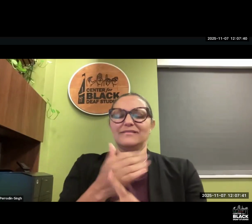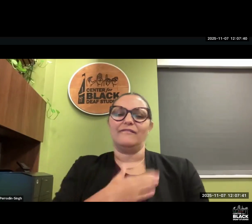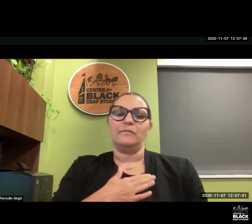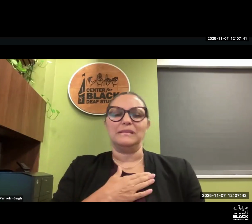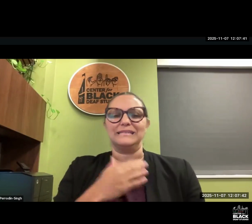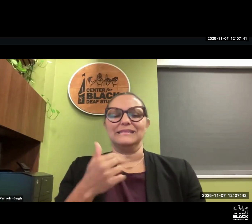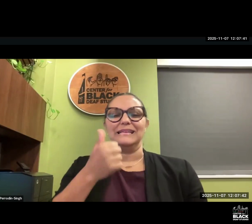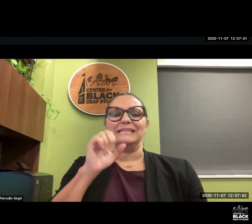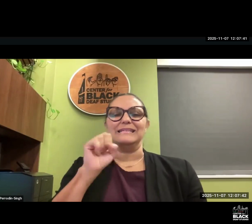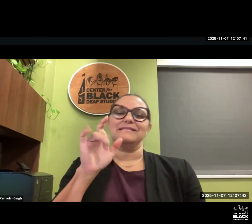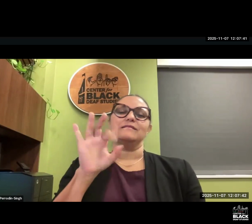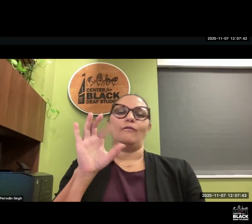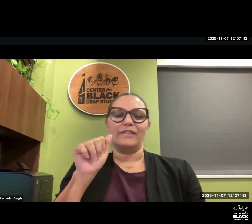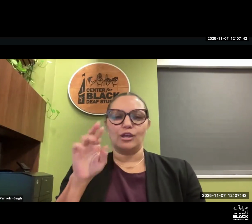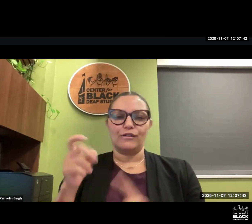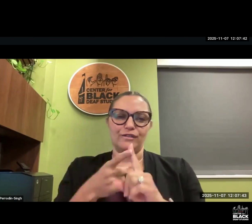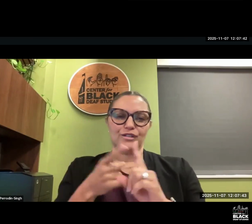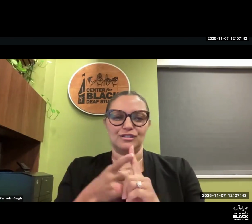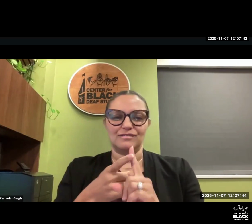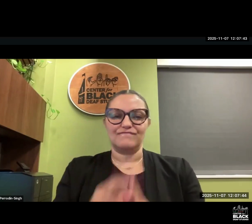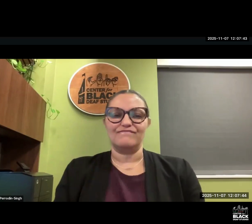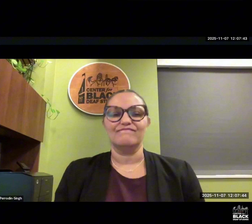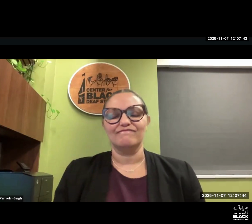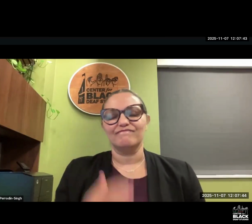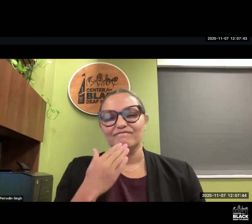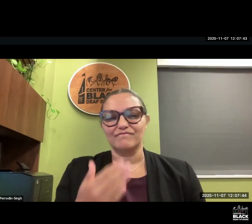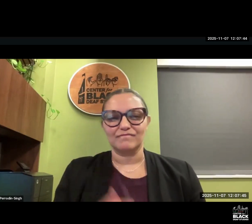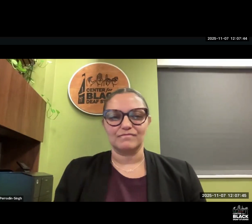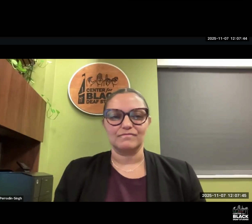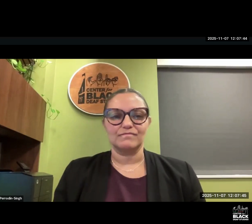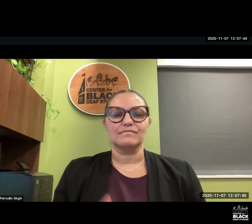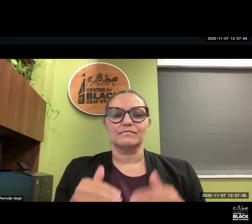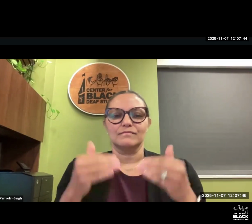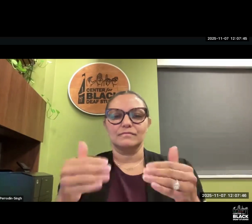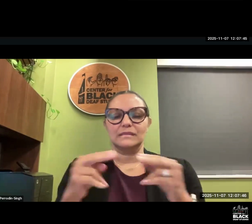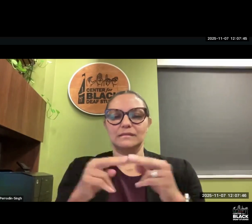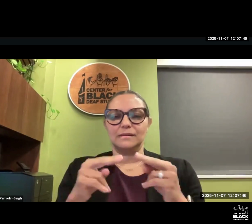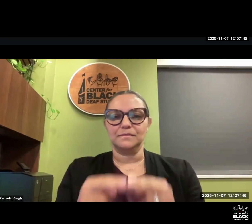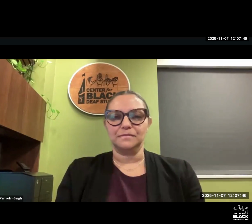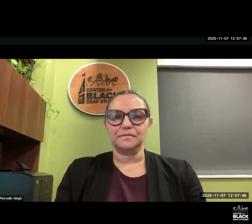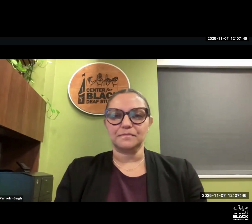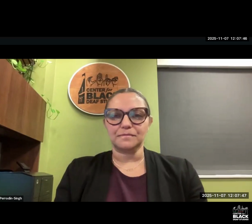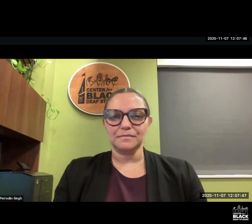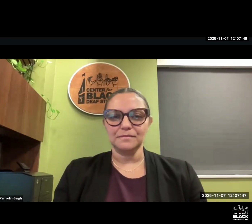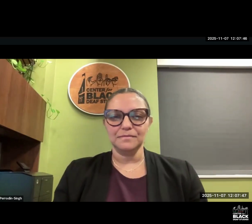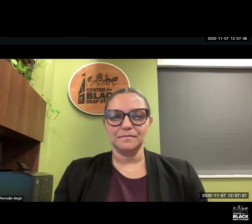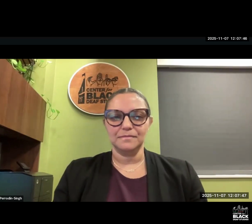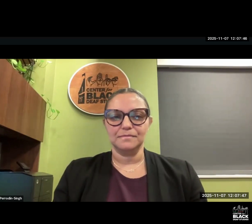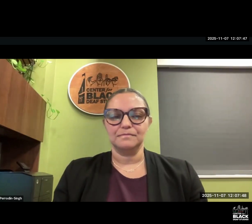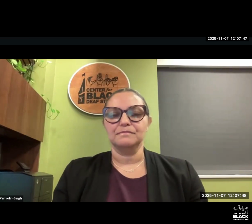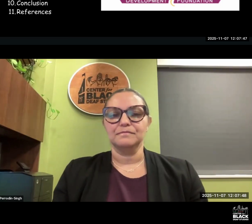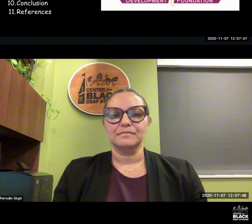prioritize your well-being while engaging with this content. Thank you. Next slide, please.